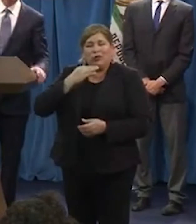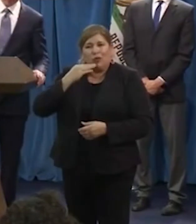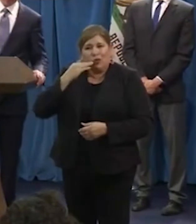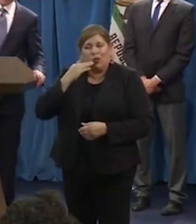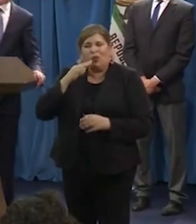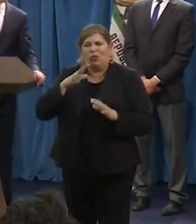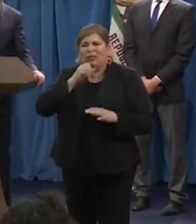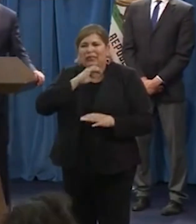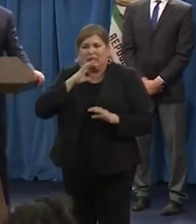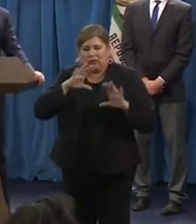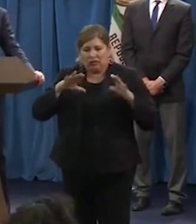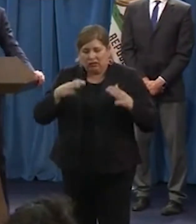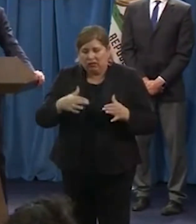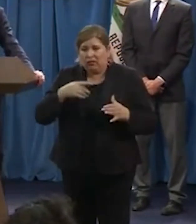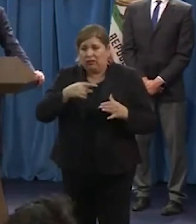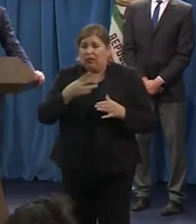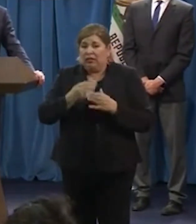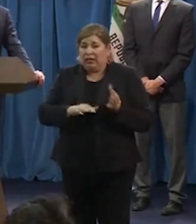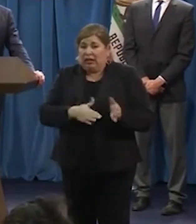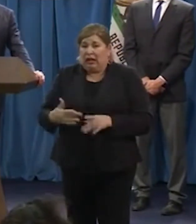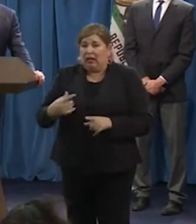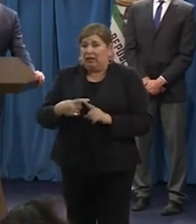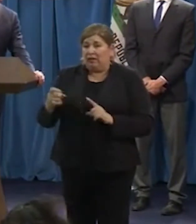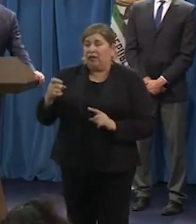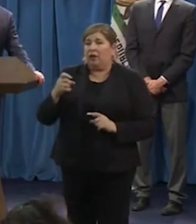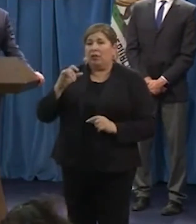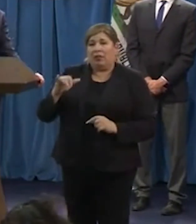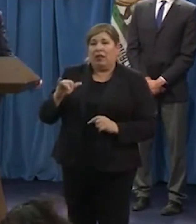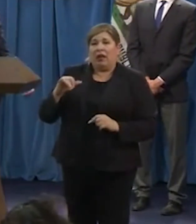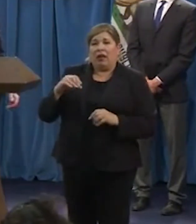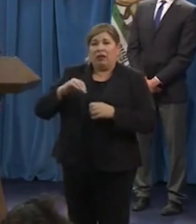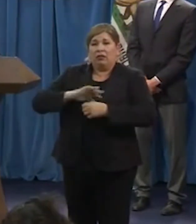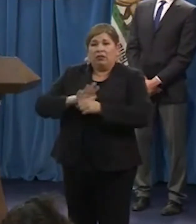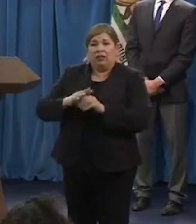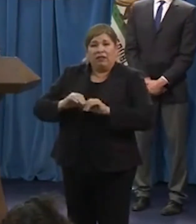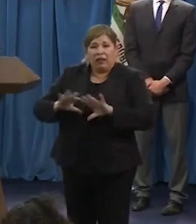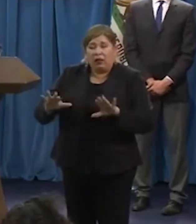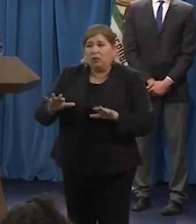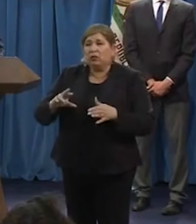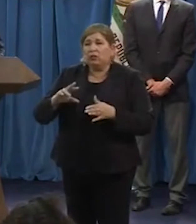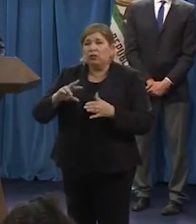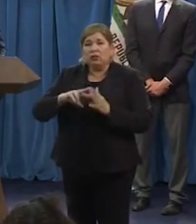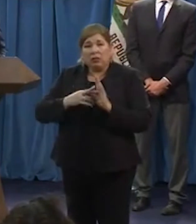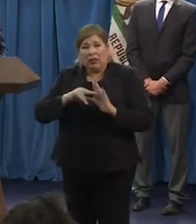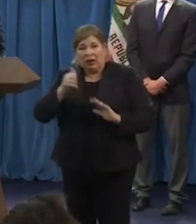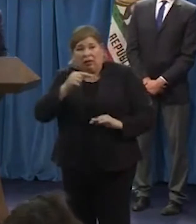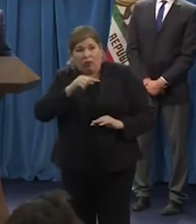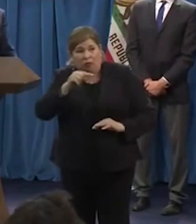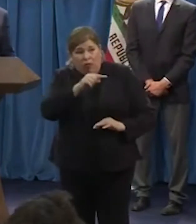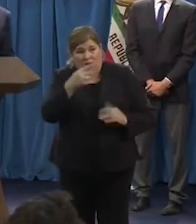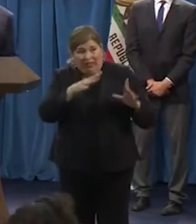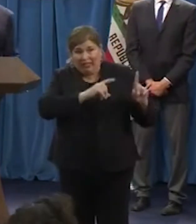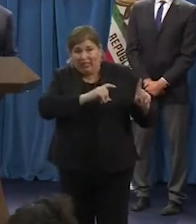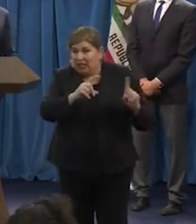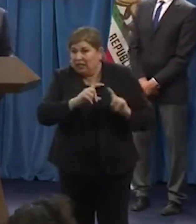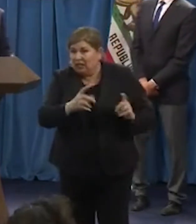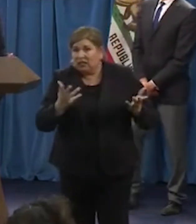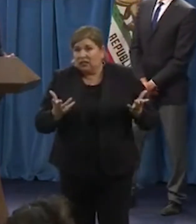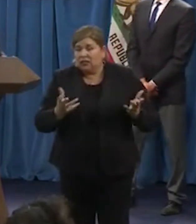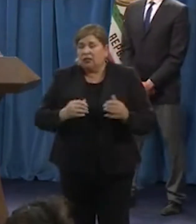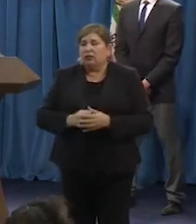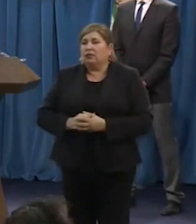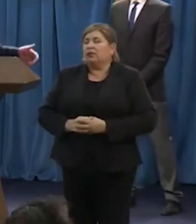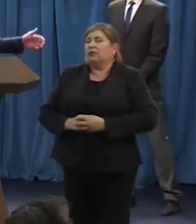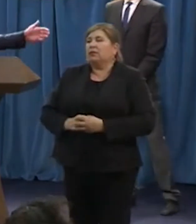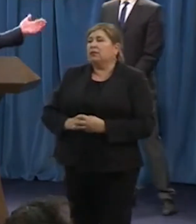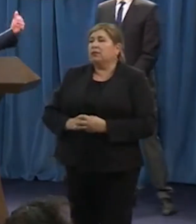that facility been provided a test? Do we know that there aren't other seniors in that home? Yeah, all of them. Well, we're monitoring